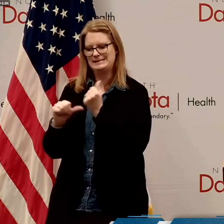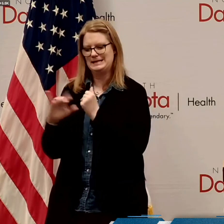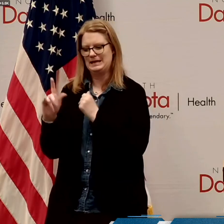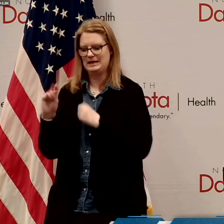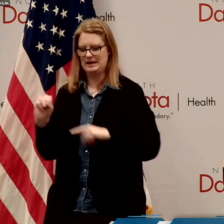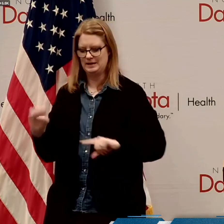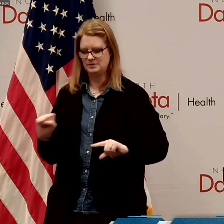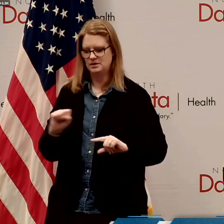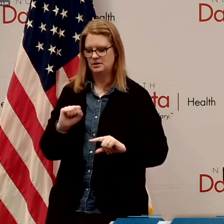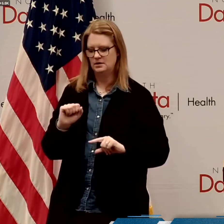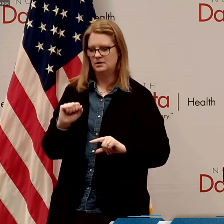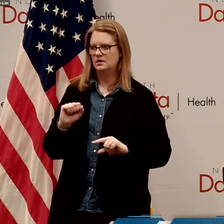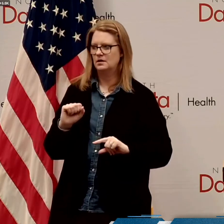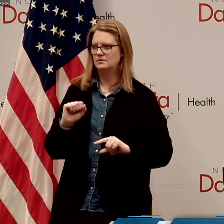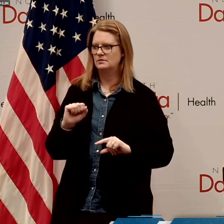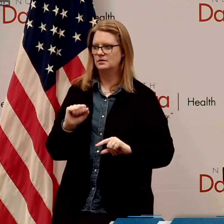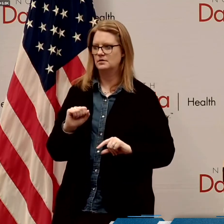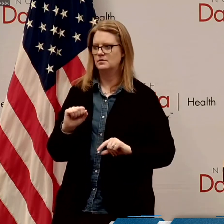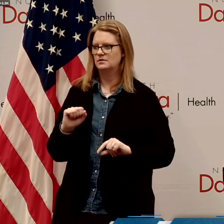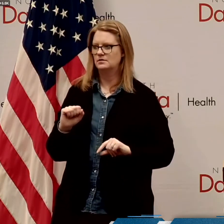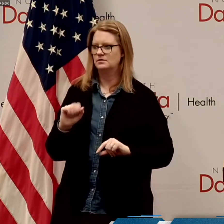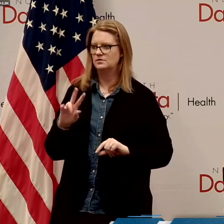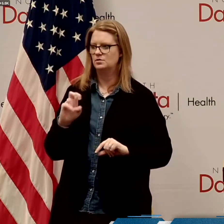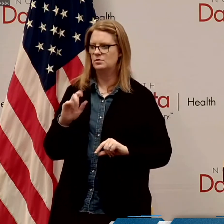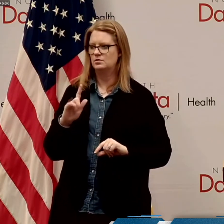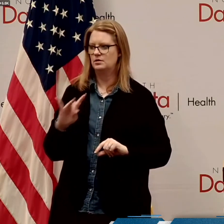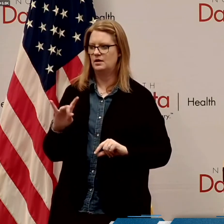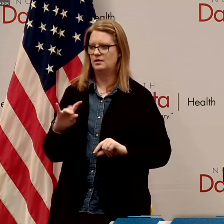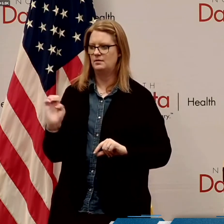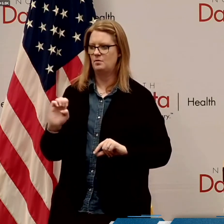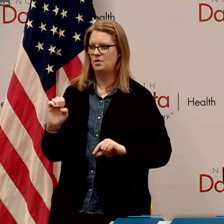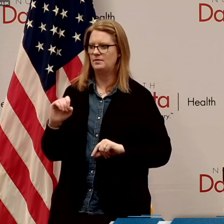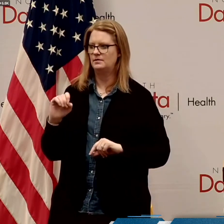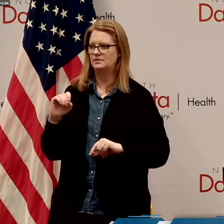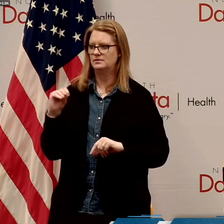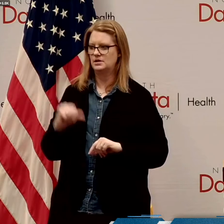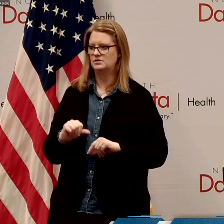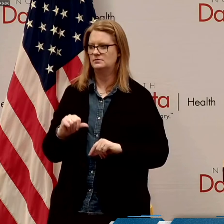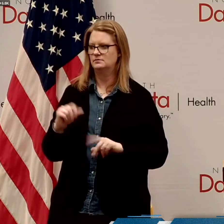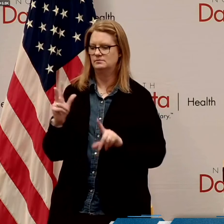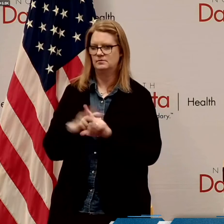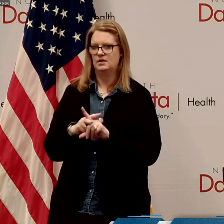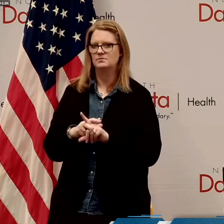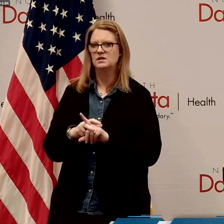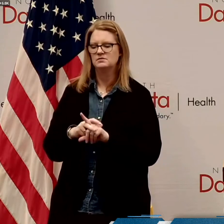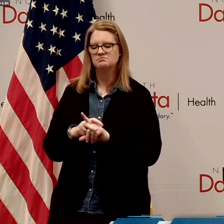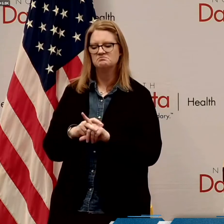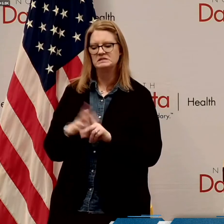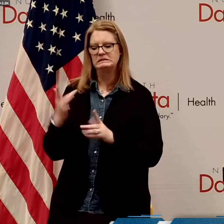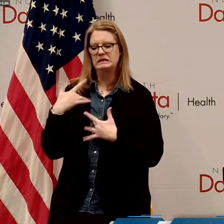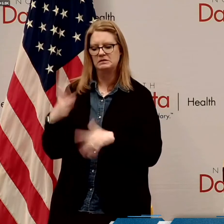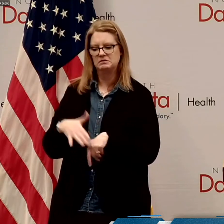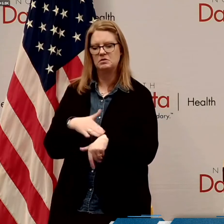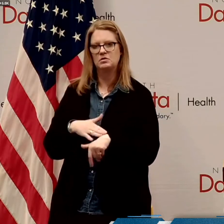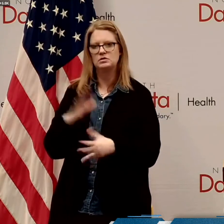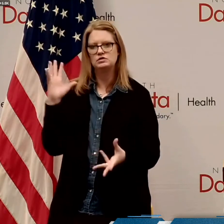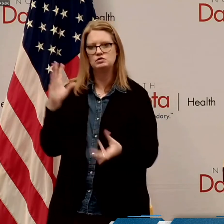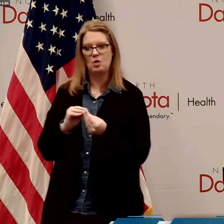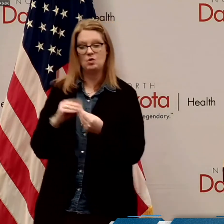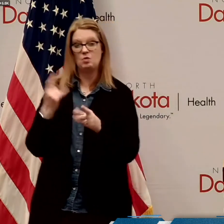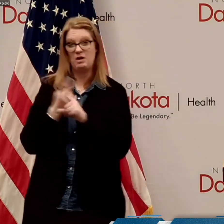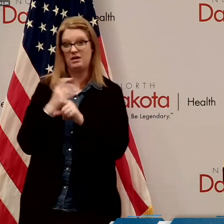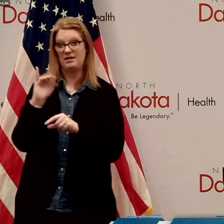the pandemic emergency unemployment compensation claims. So fun to see those slowing down a little bit. Total regular claims since